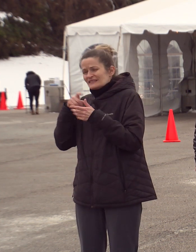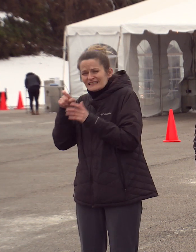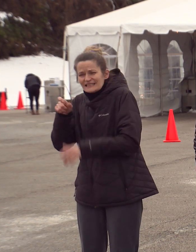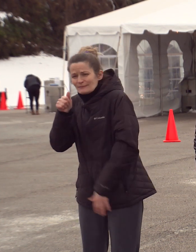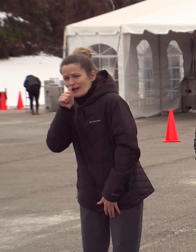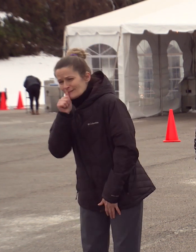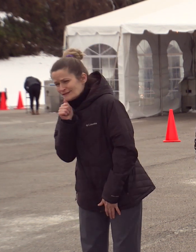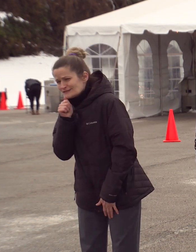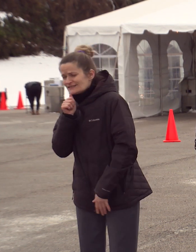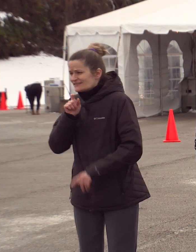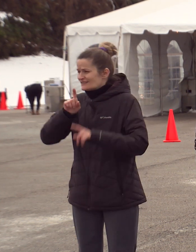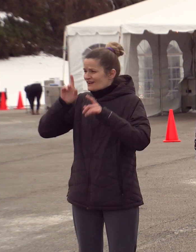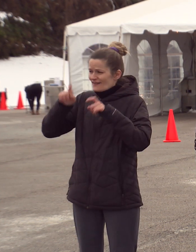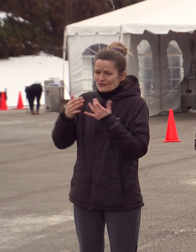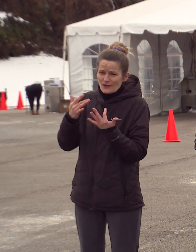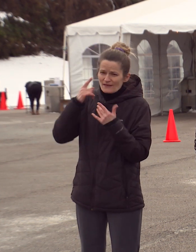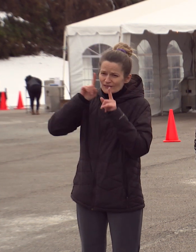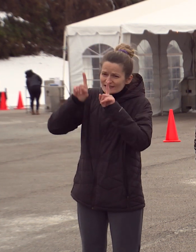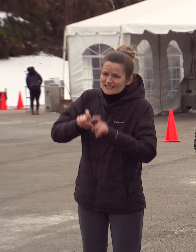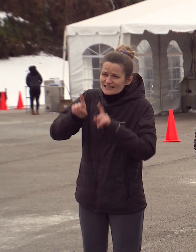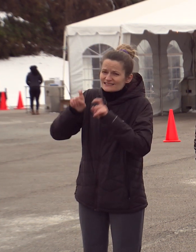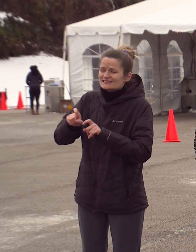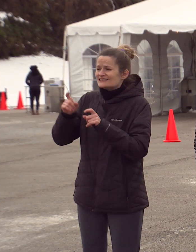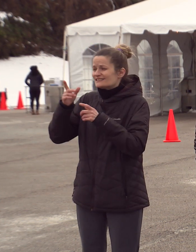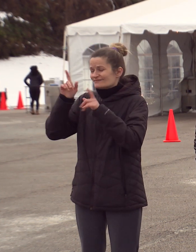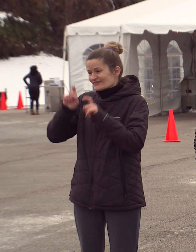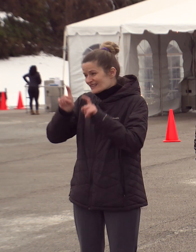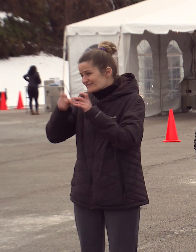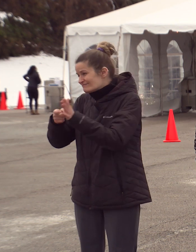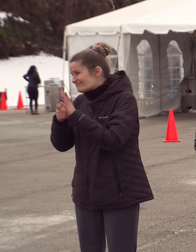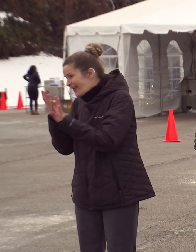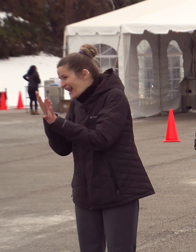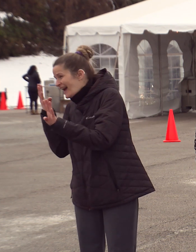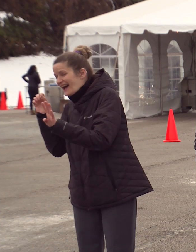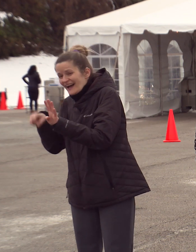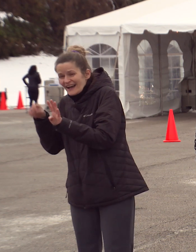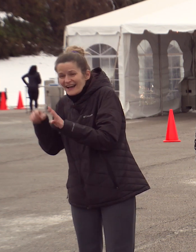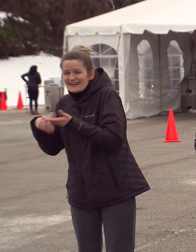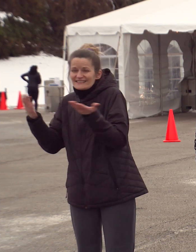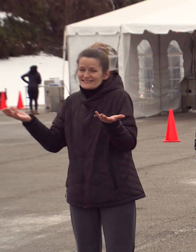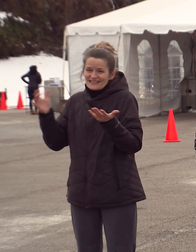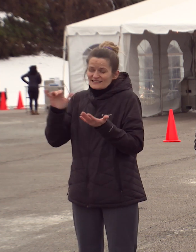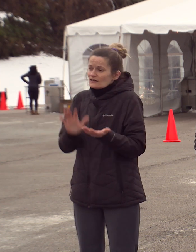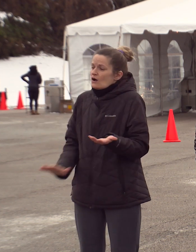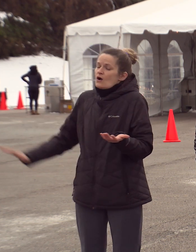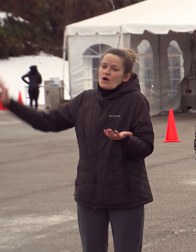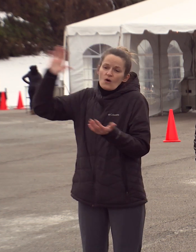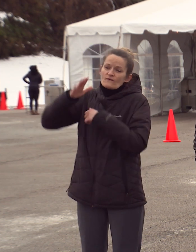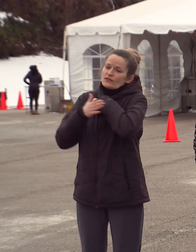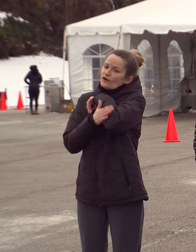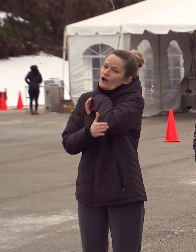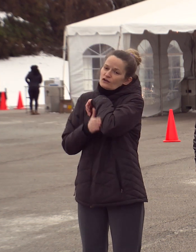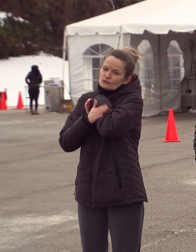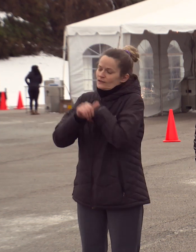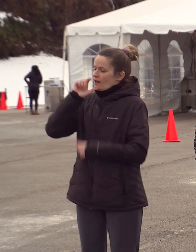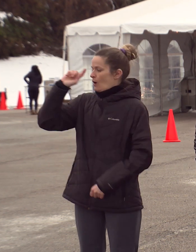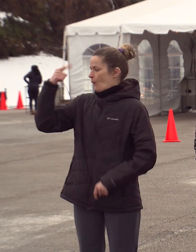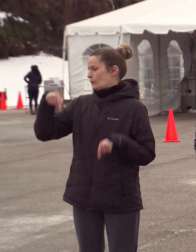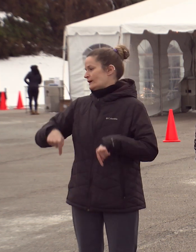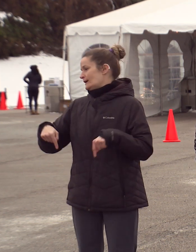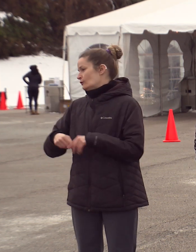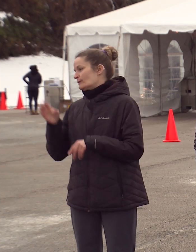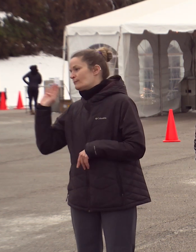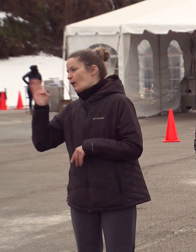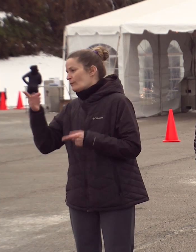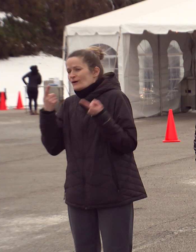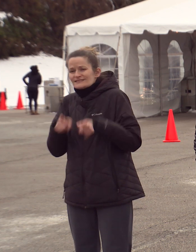for testing, lines and testing is something that is happening around the country. It's not something unique to Baltimore or unique to our state, and we're going to